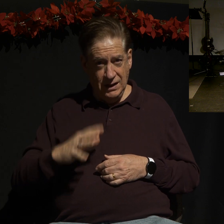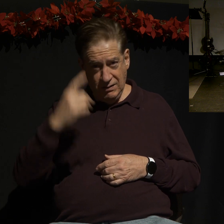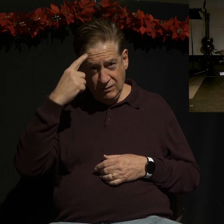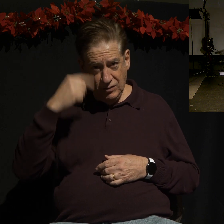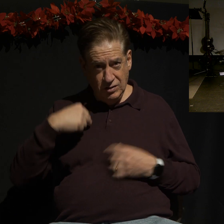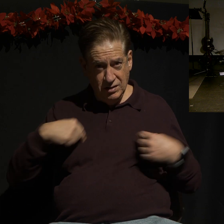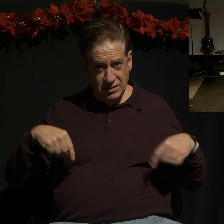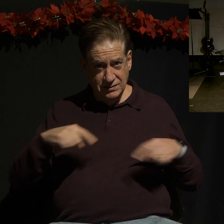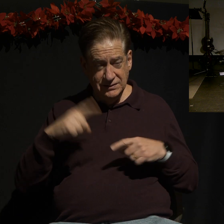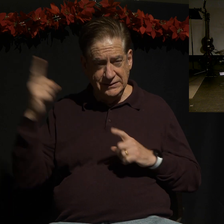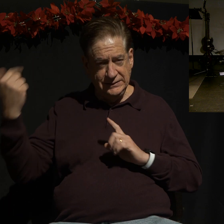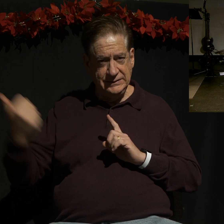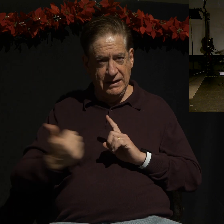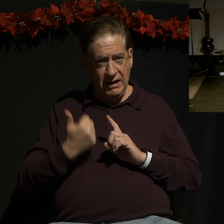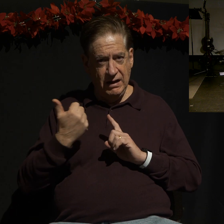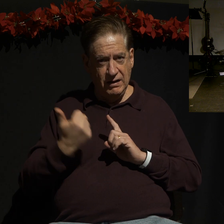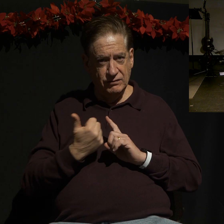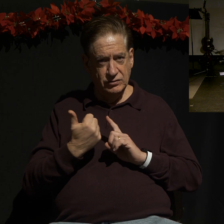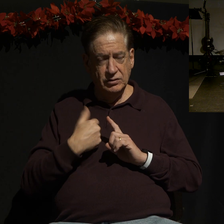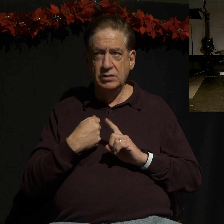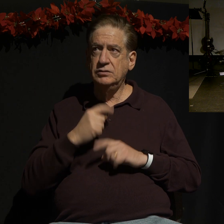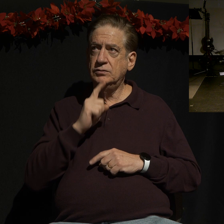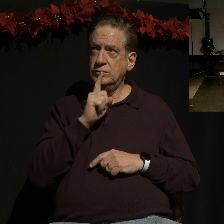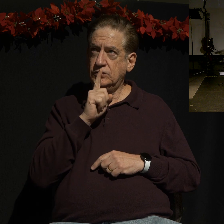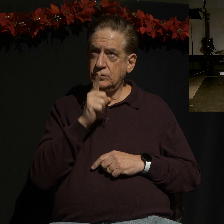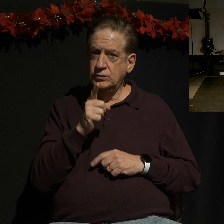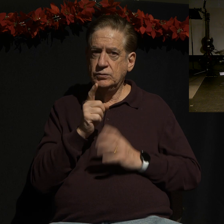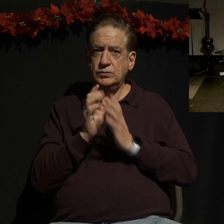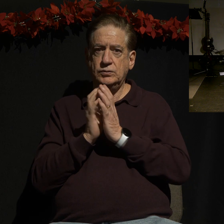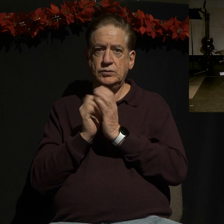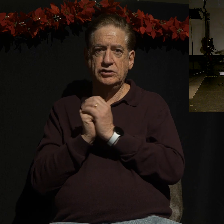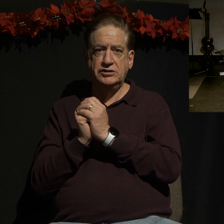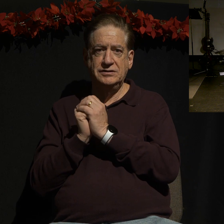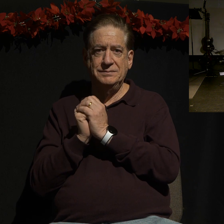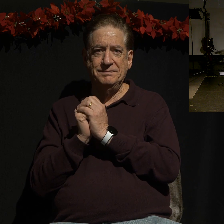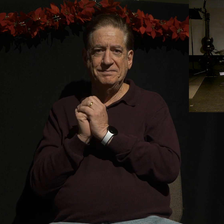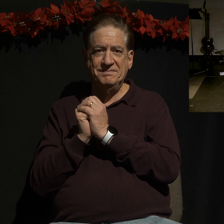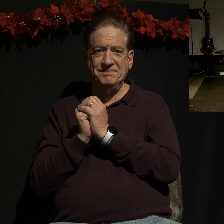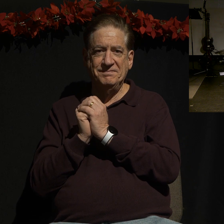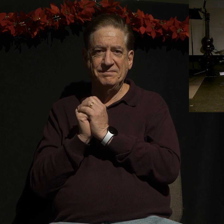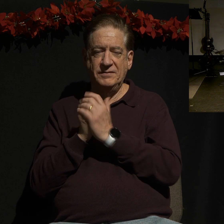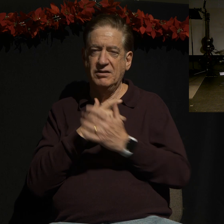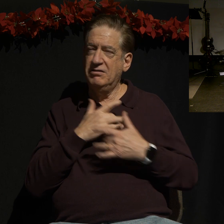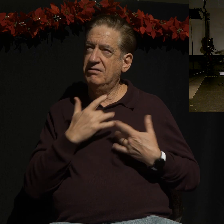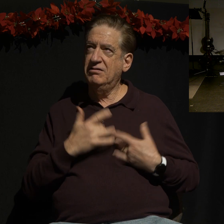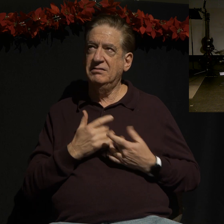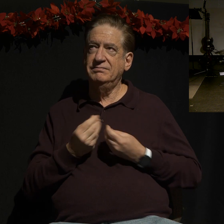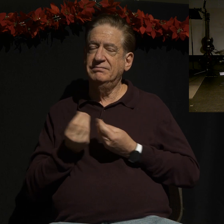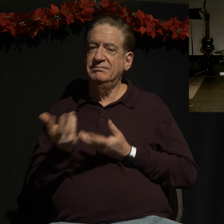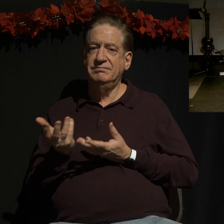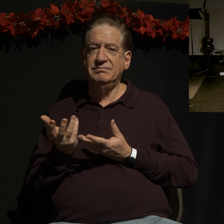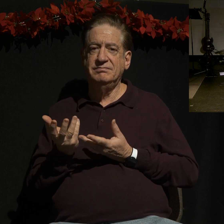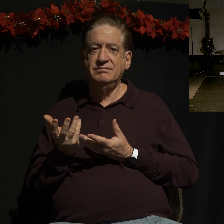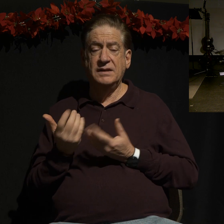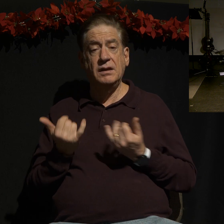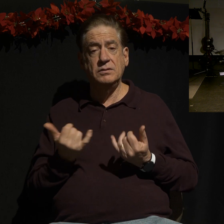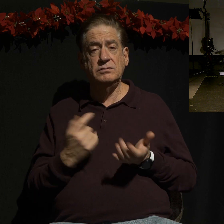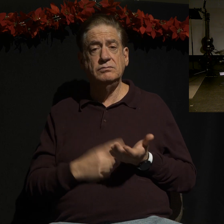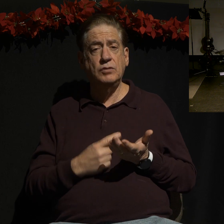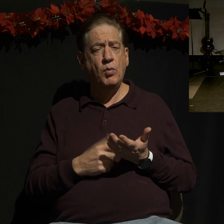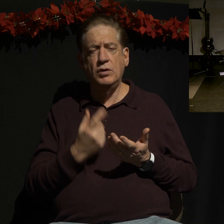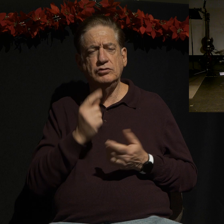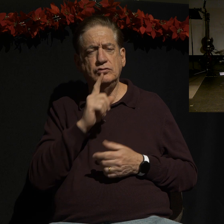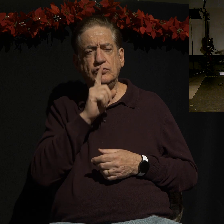He is after our true worship. And so that's what I want to talk about now. What is